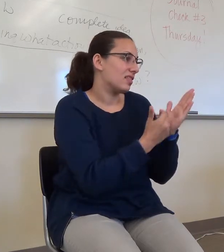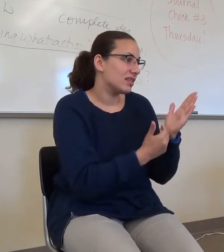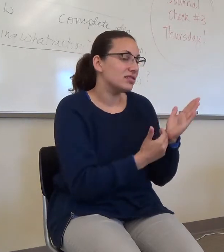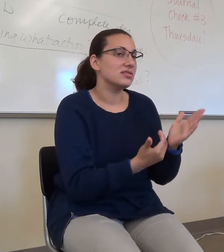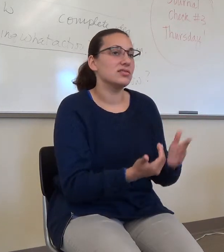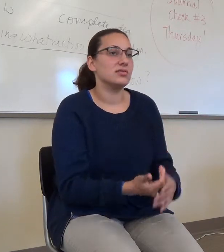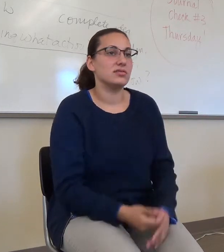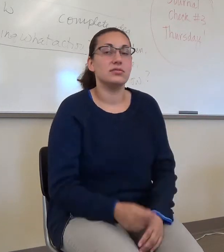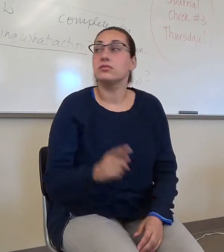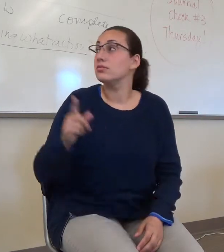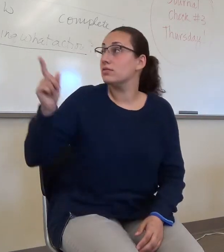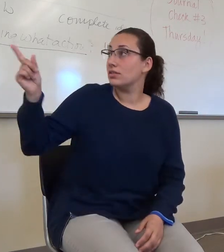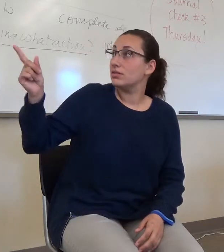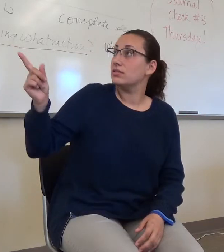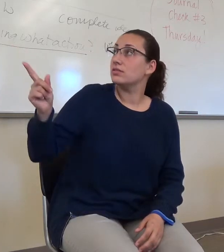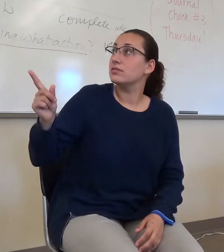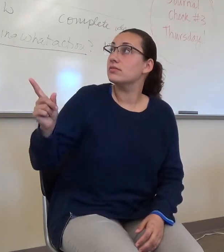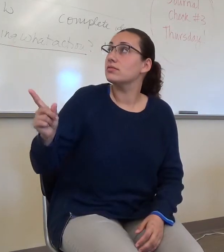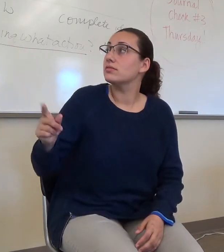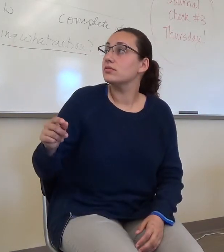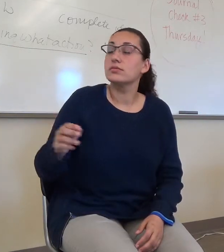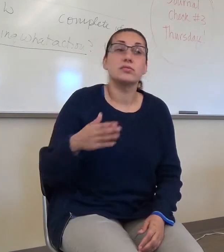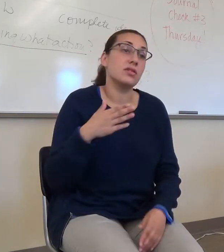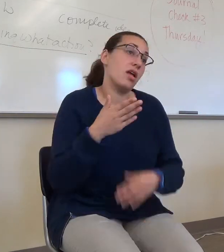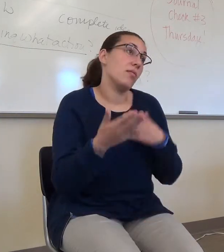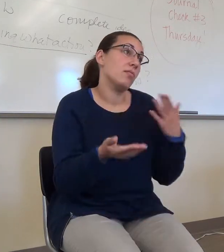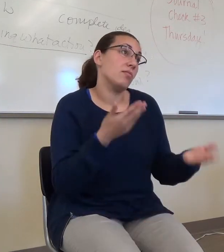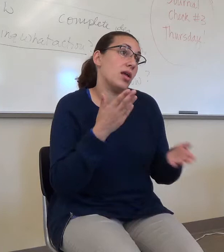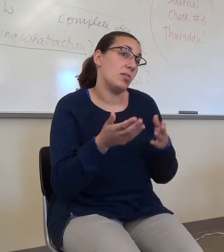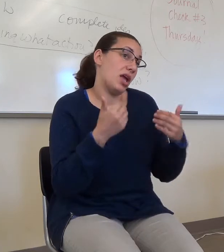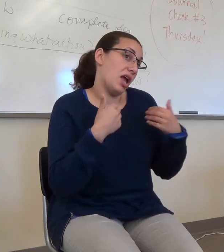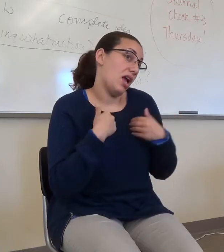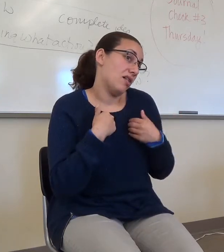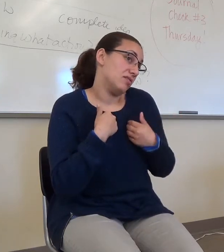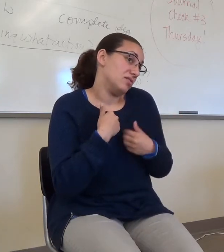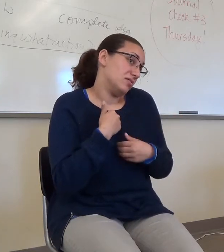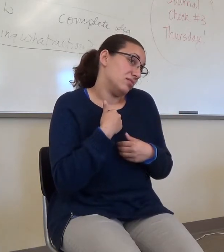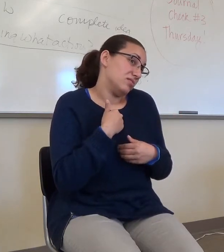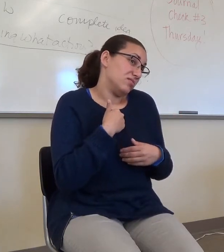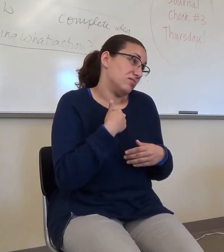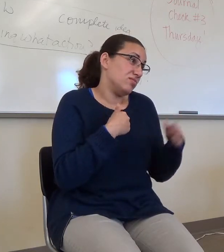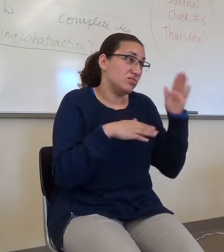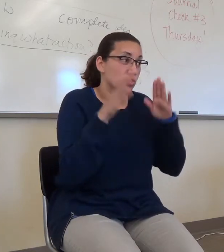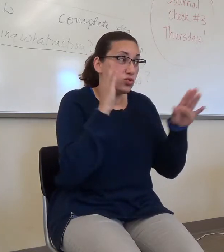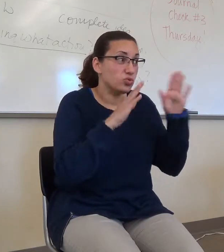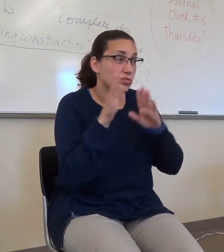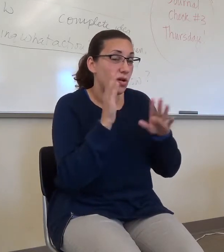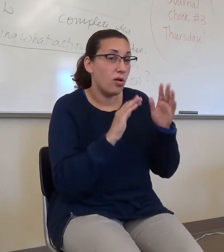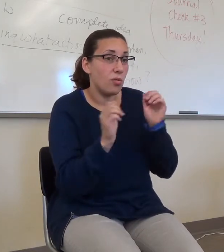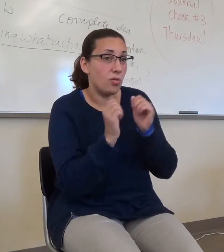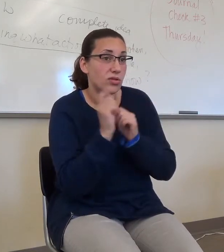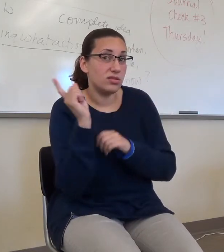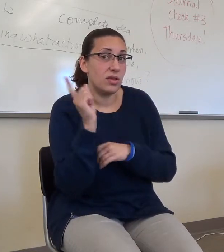This one is one that you might have had trouble with, but again, the thing, if you look for